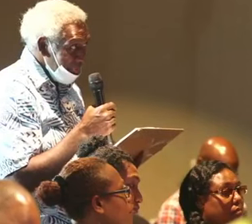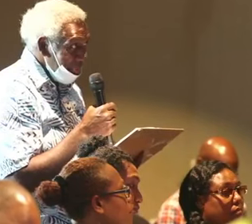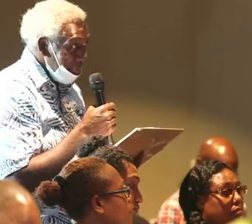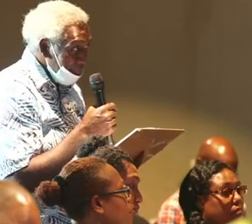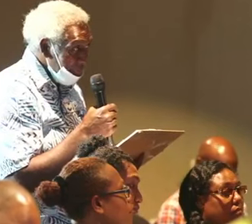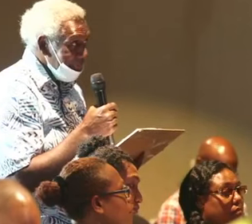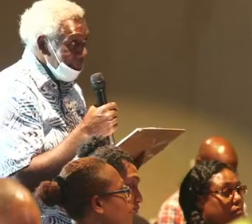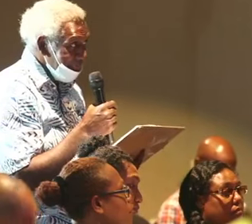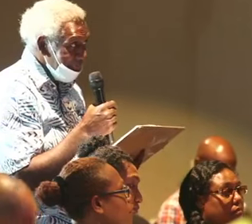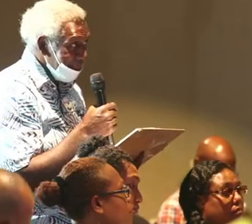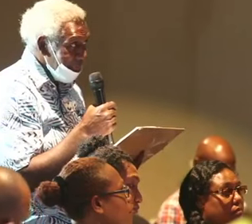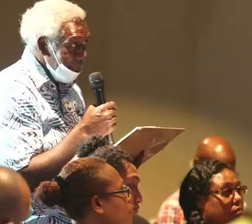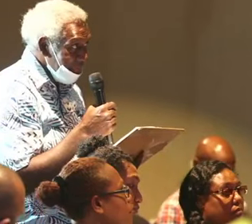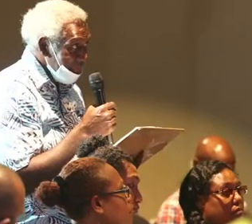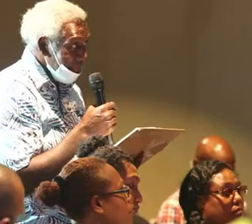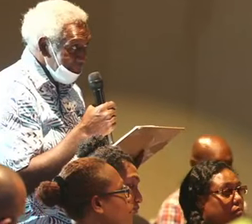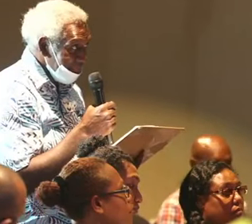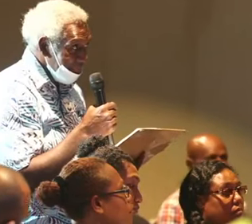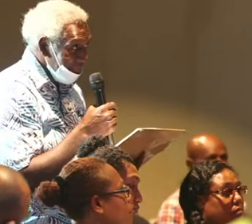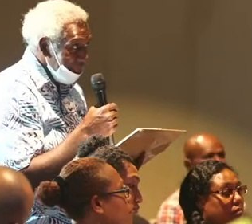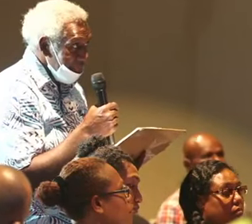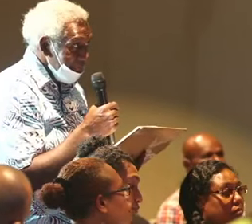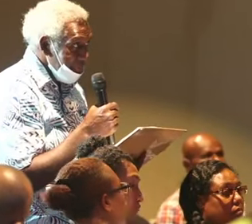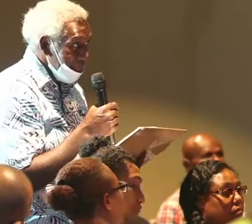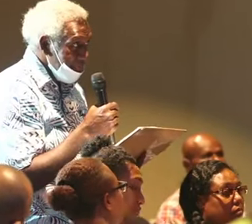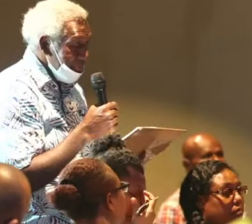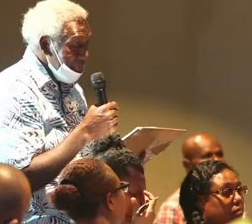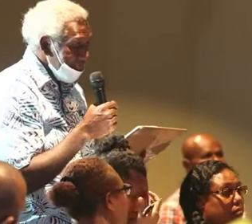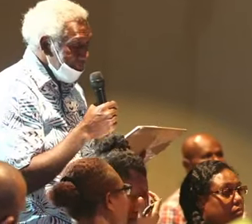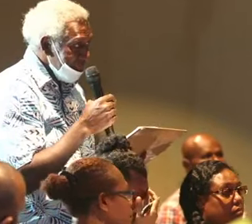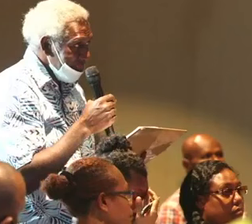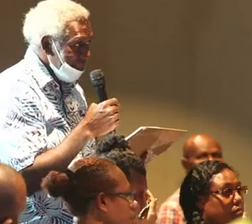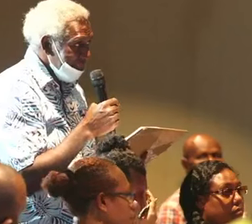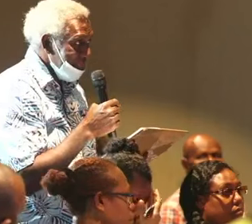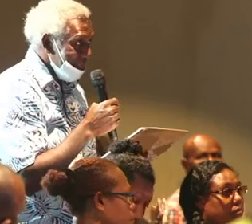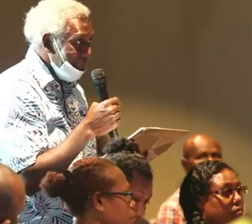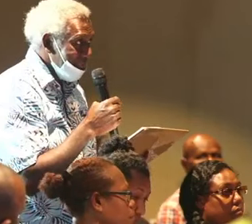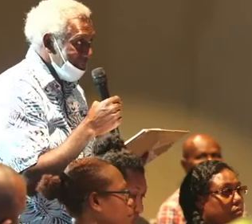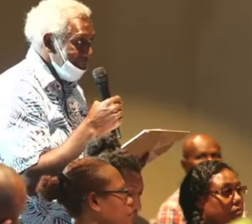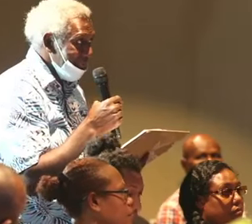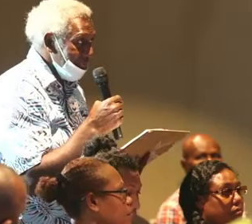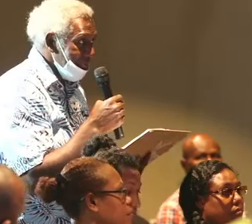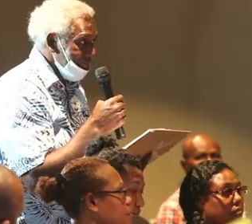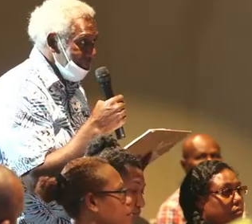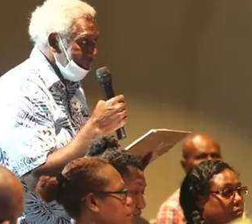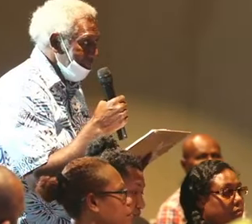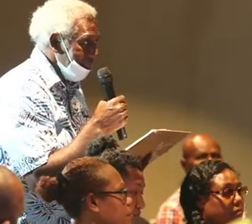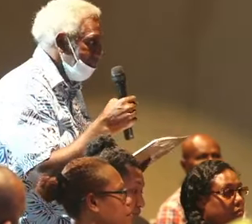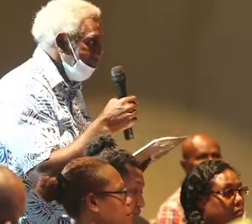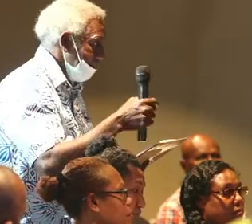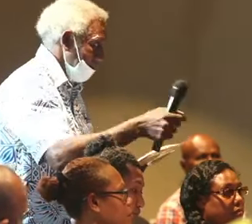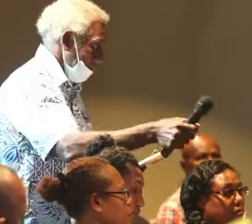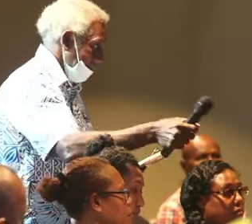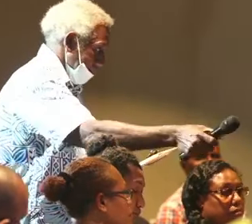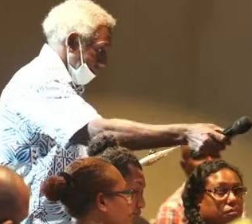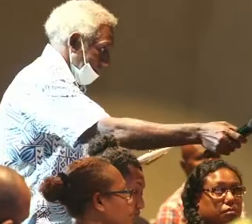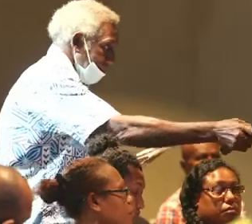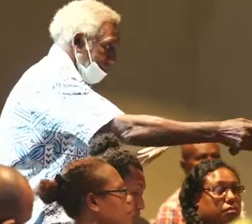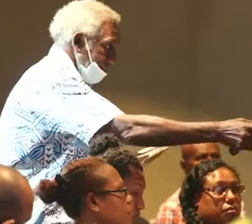just elaborate further on this, just to hear some sort of doubts and concerns. Thank you.